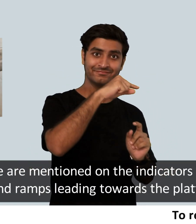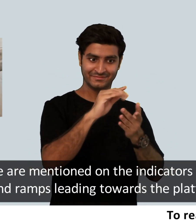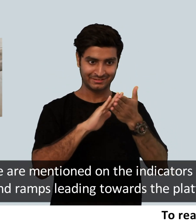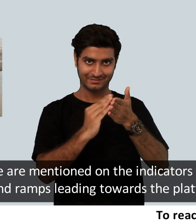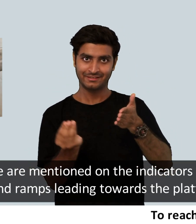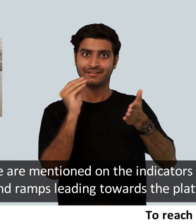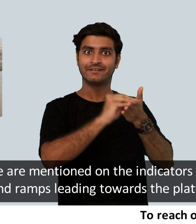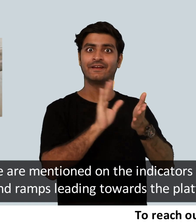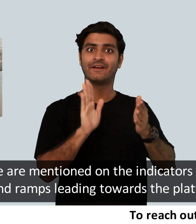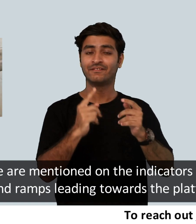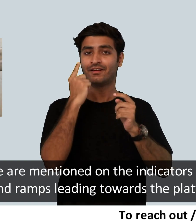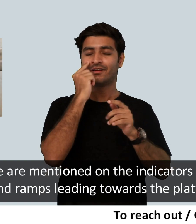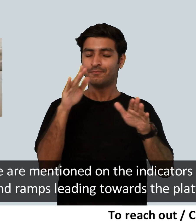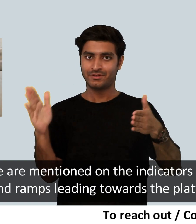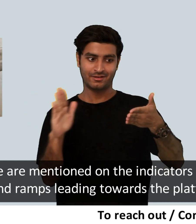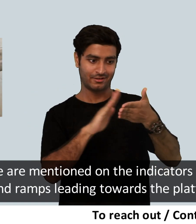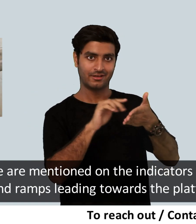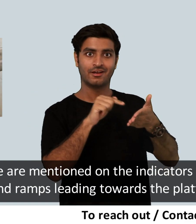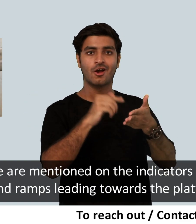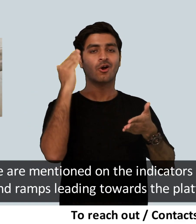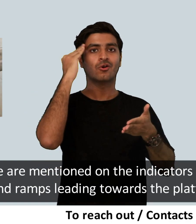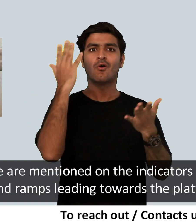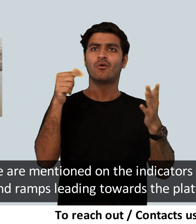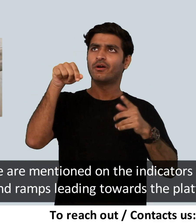ramps leading towards the platforms.